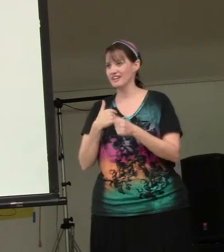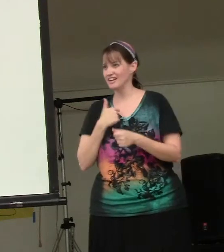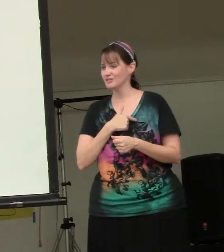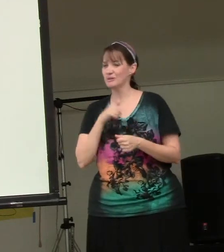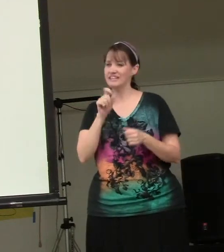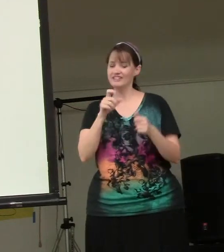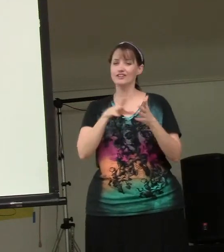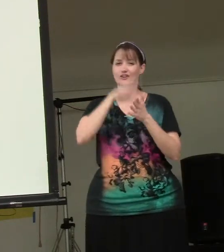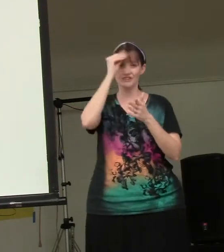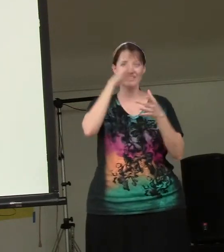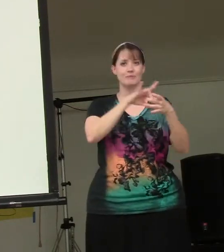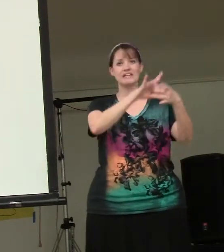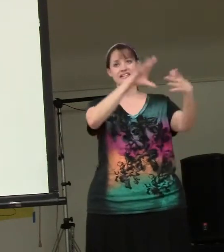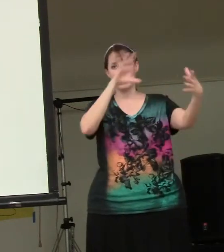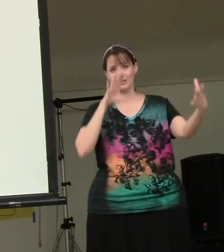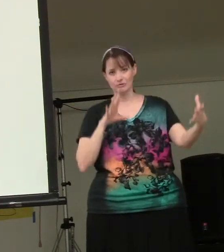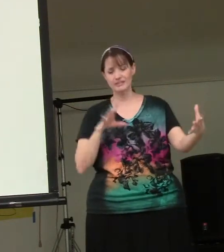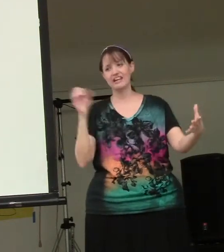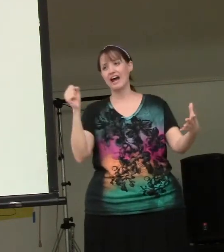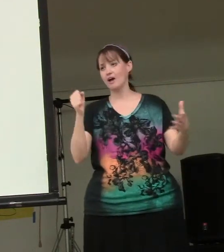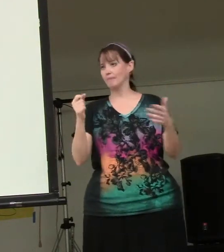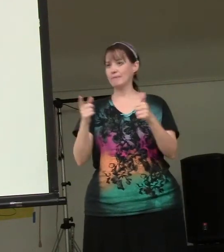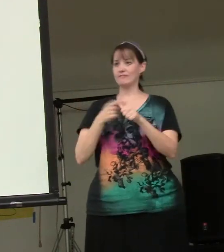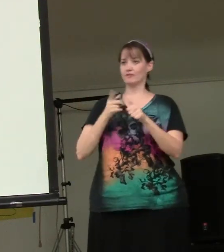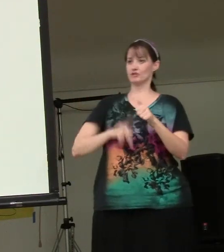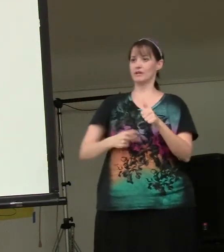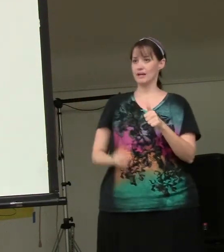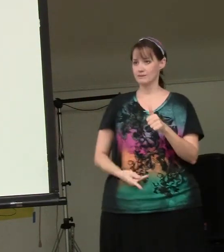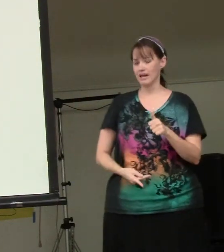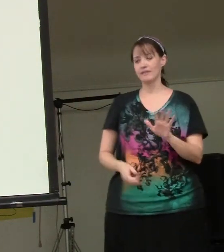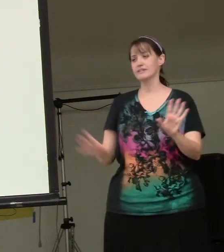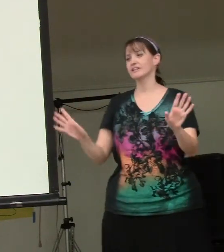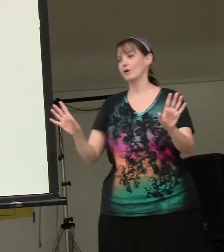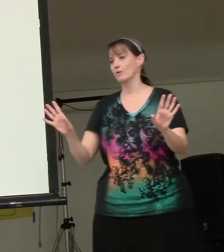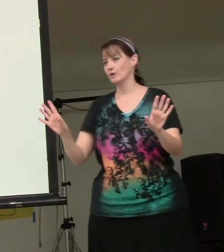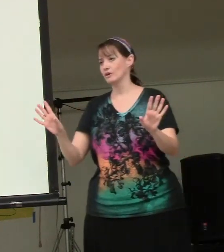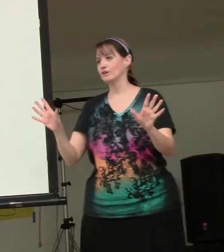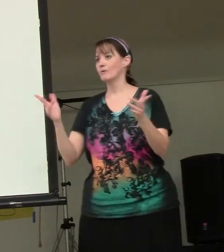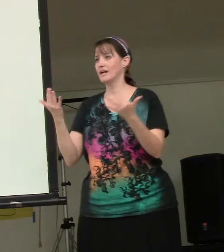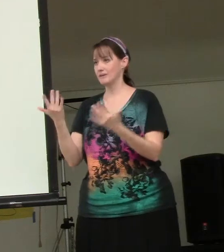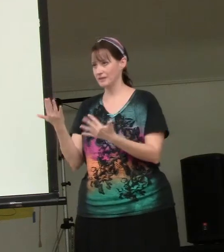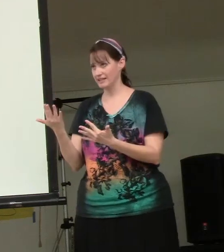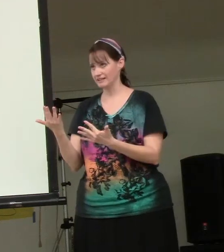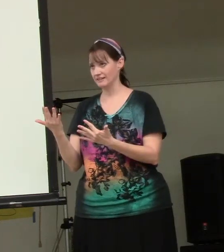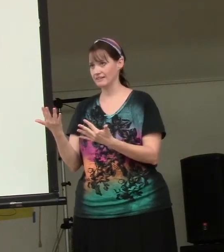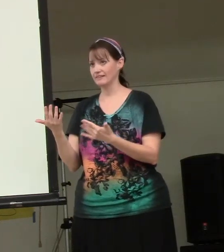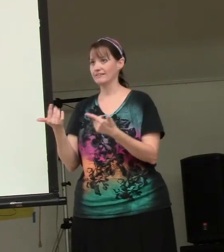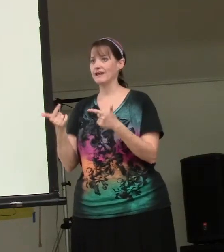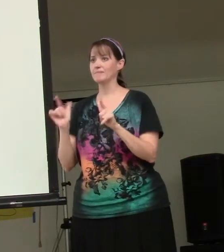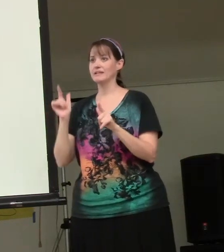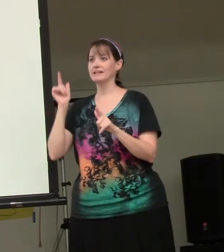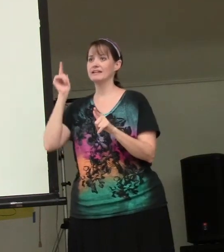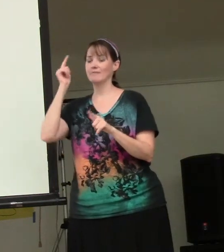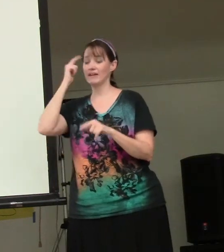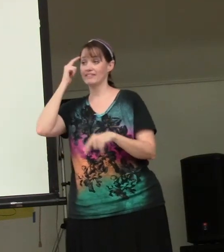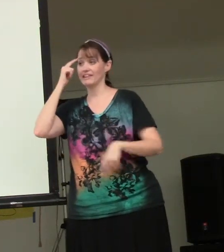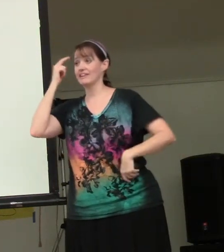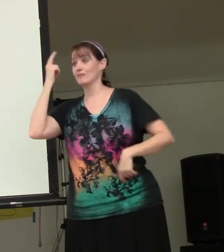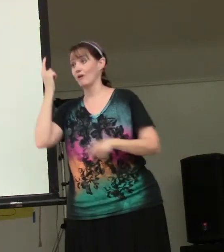us. We need to learn just to be detached. And like, yeah, maybe at first we get upset, and then we say, no, you know, wait a minute. Let me get my thinking